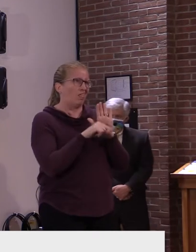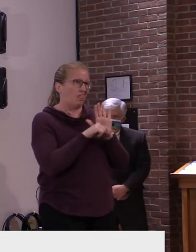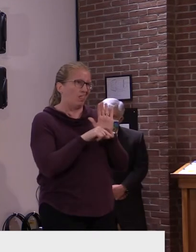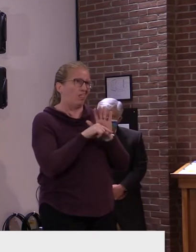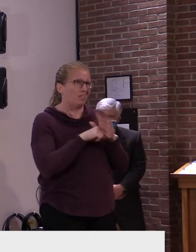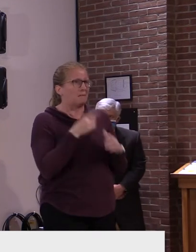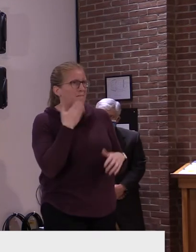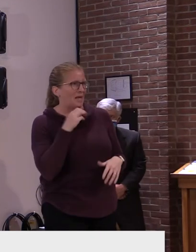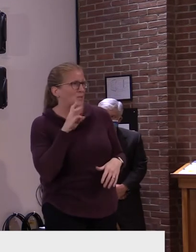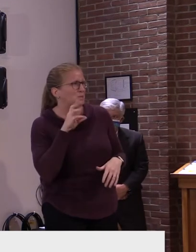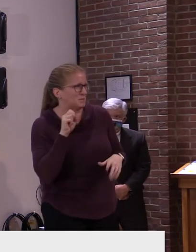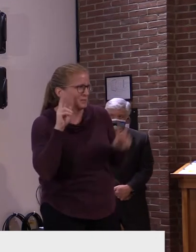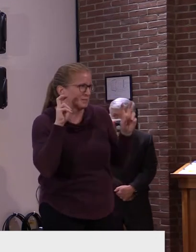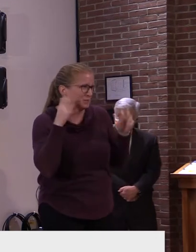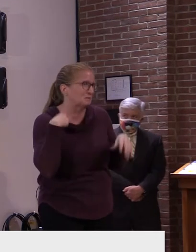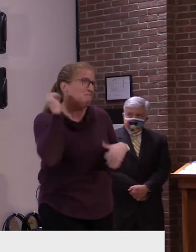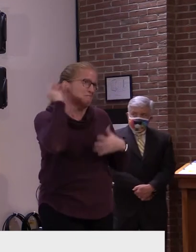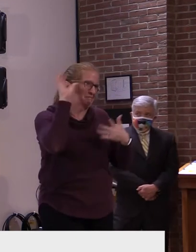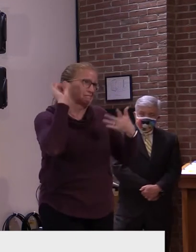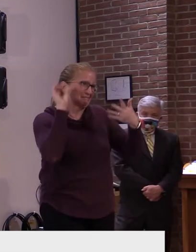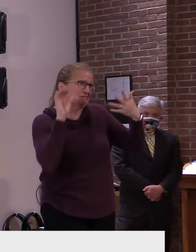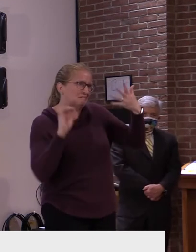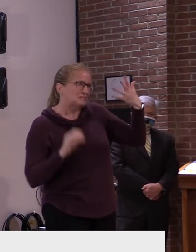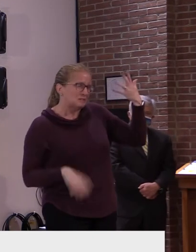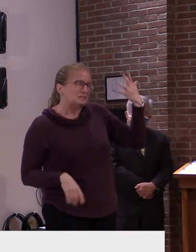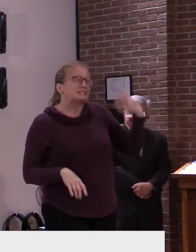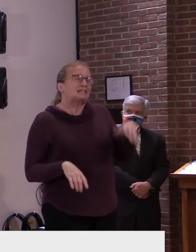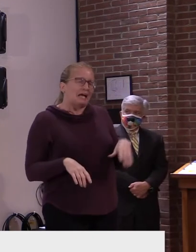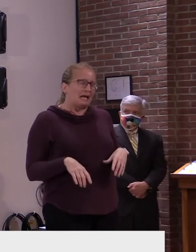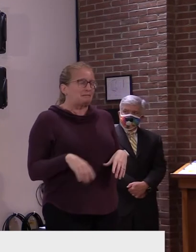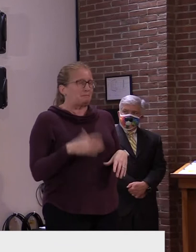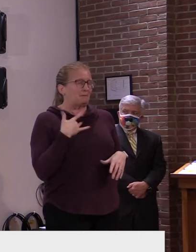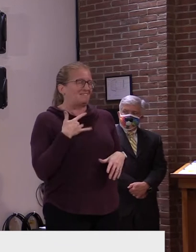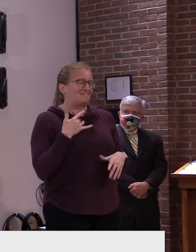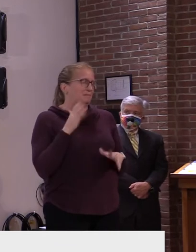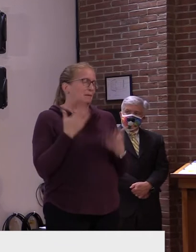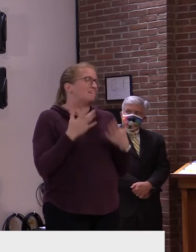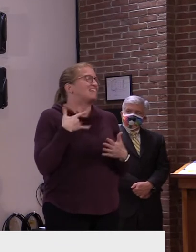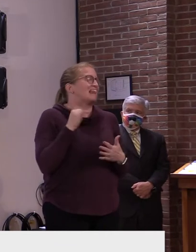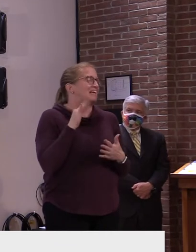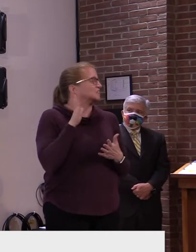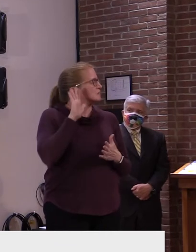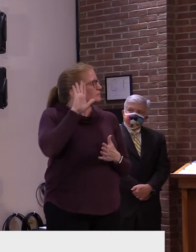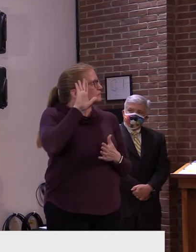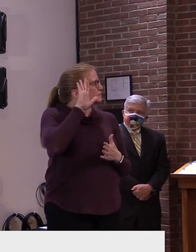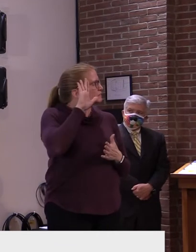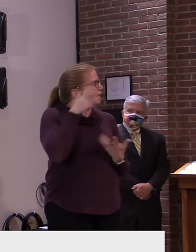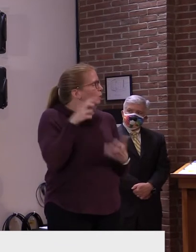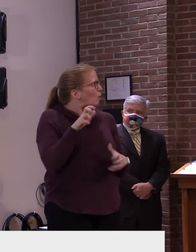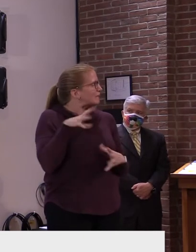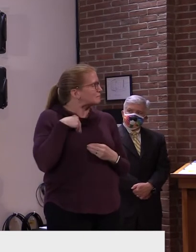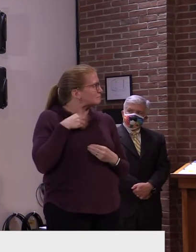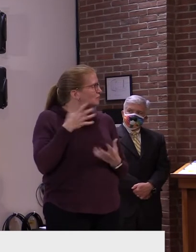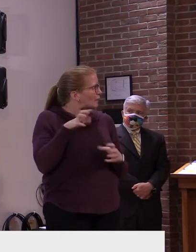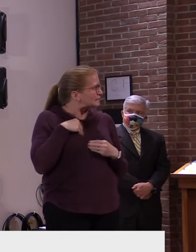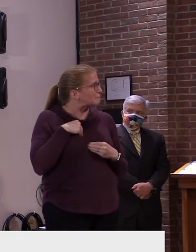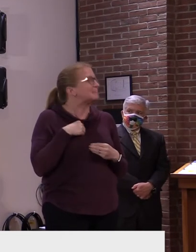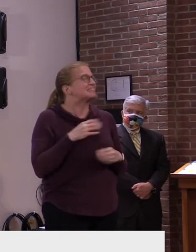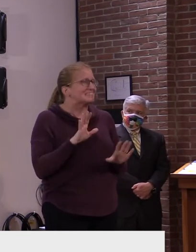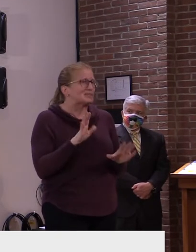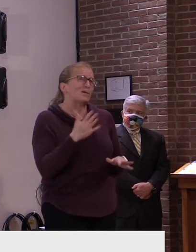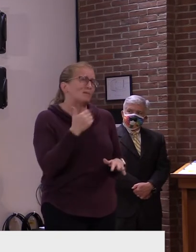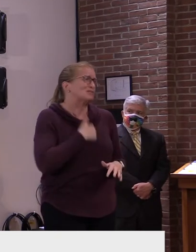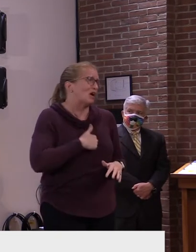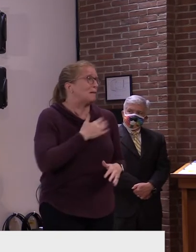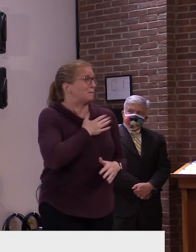we don't really want to see we want to deny them they don't exist my messages haven't been as upbeat as i'd like them to